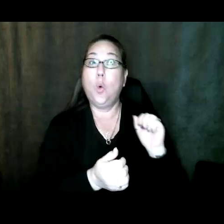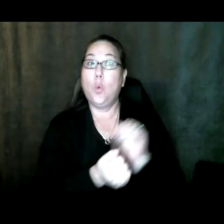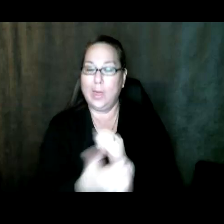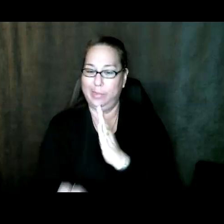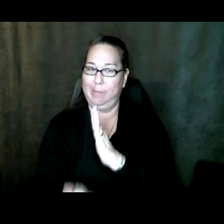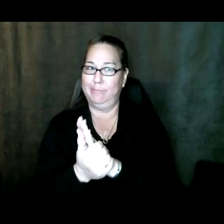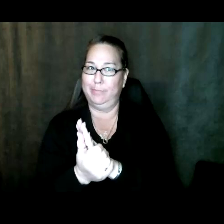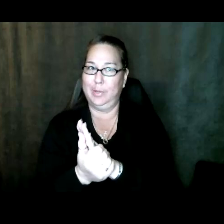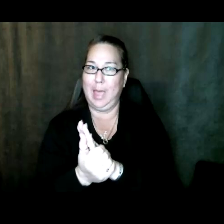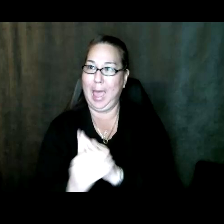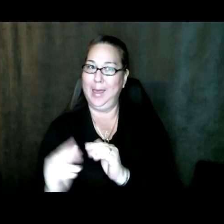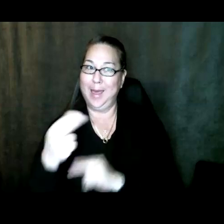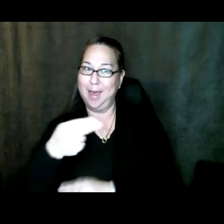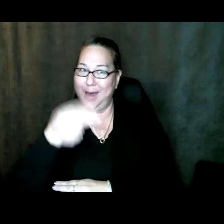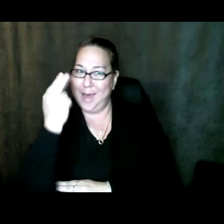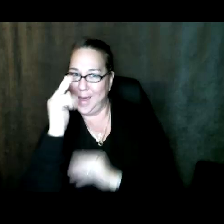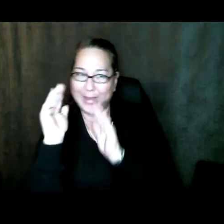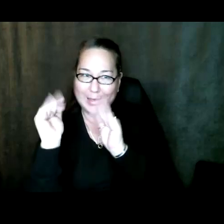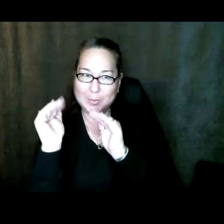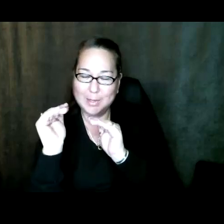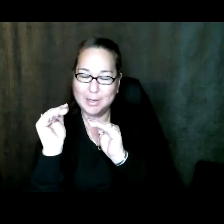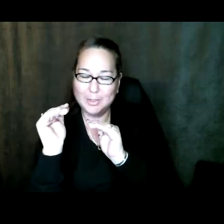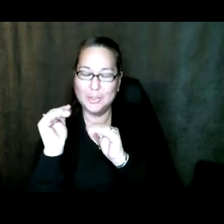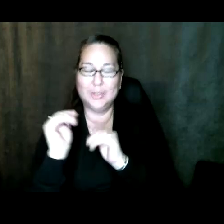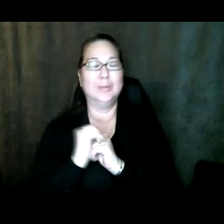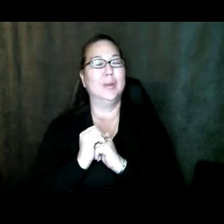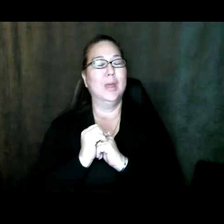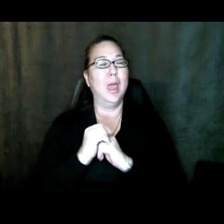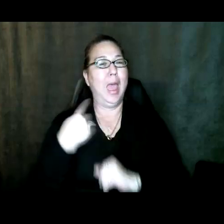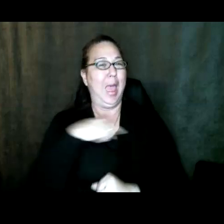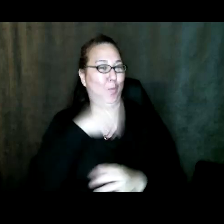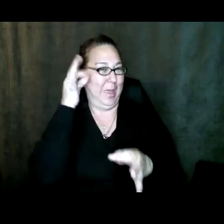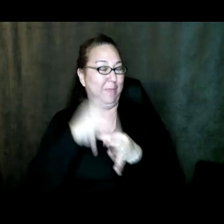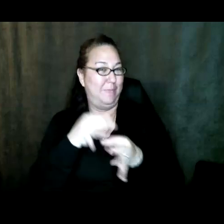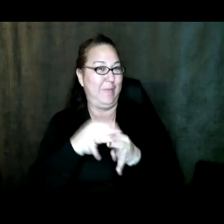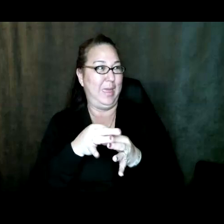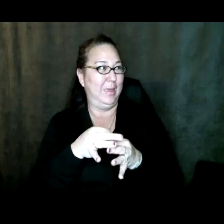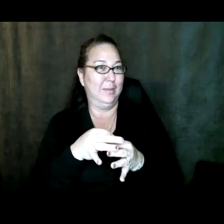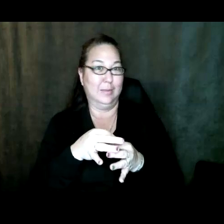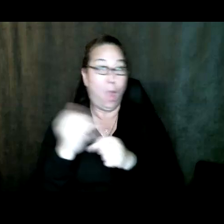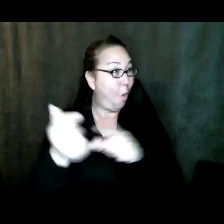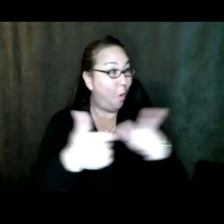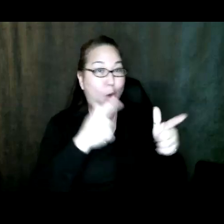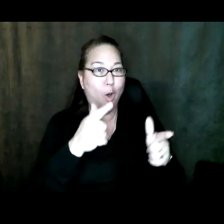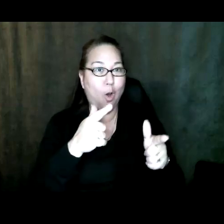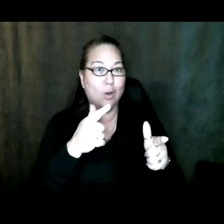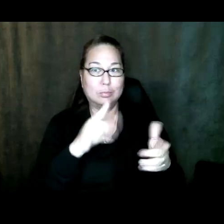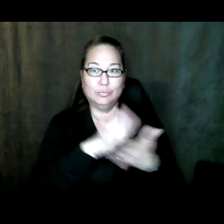possible expectations. And that's an example. We have faith that when schools fully do that, we're going to see great results.